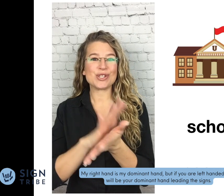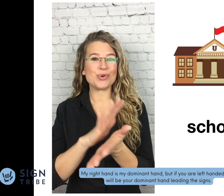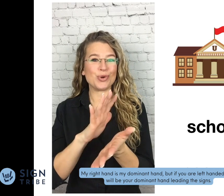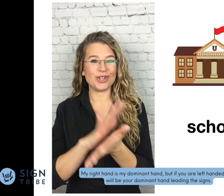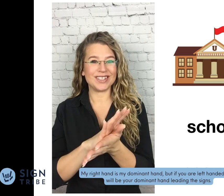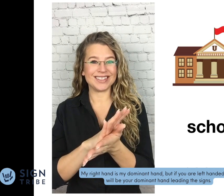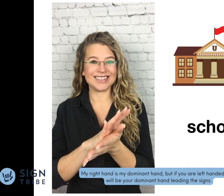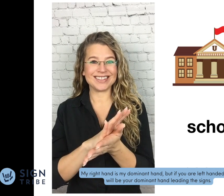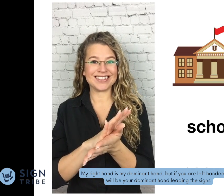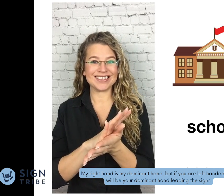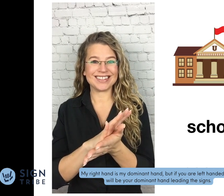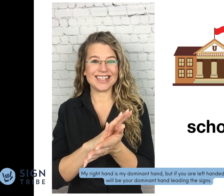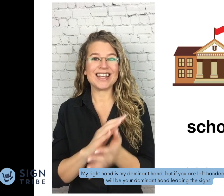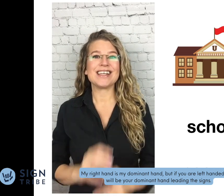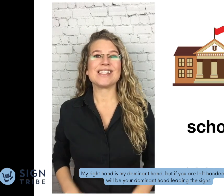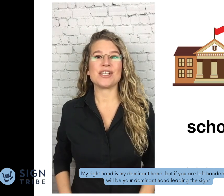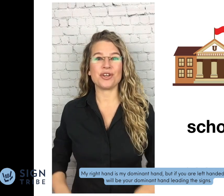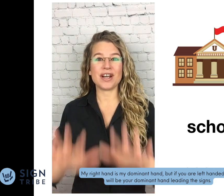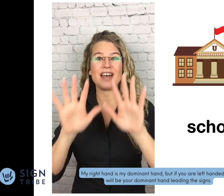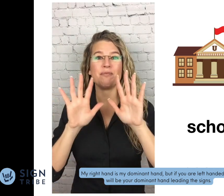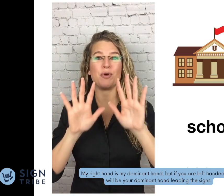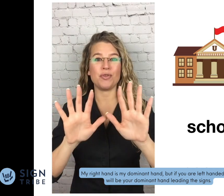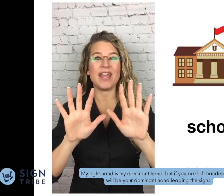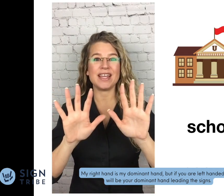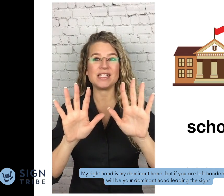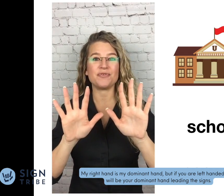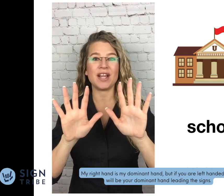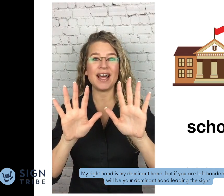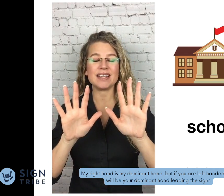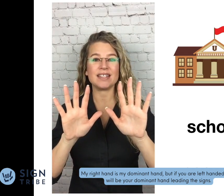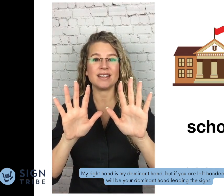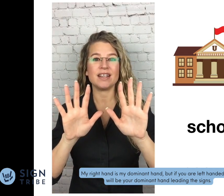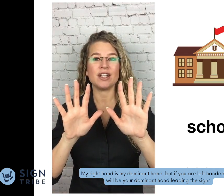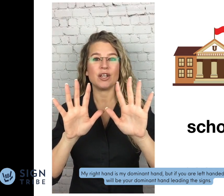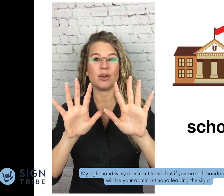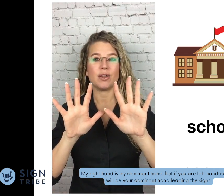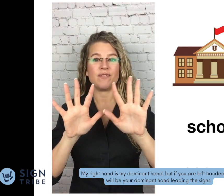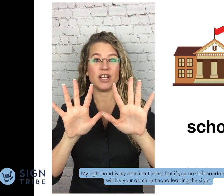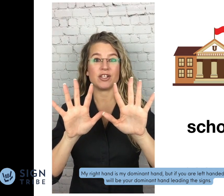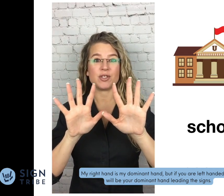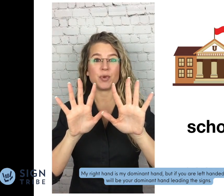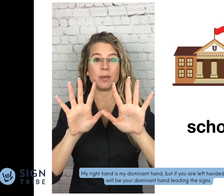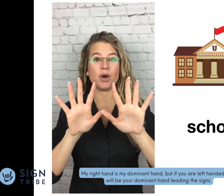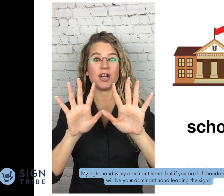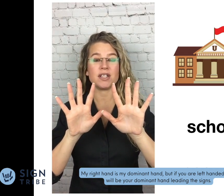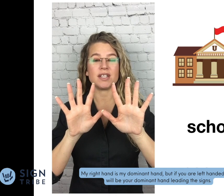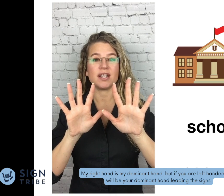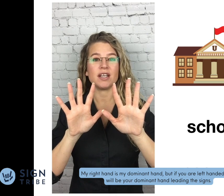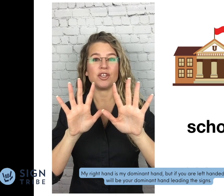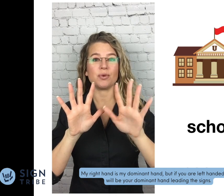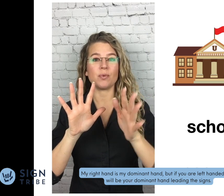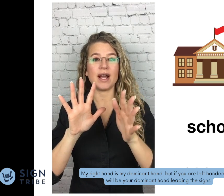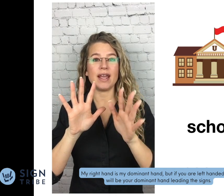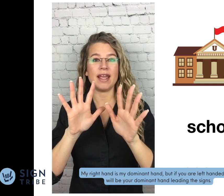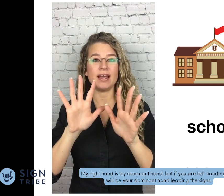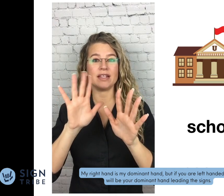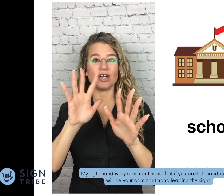School. So you're going to have both hands flat, fingers spread apart, your right hand on